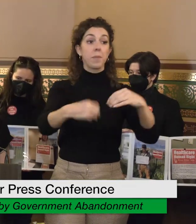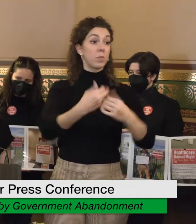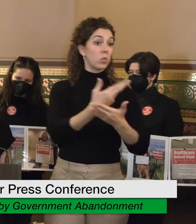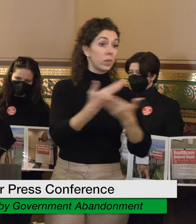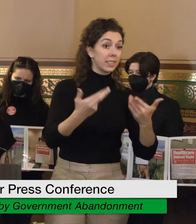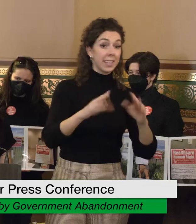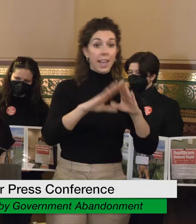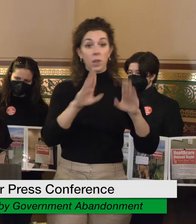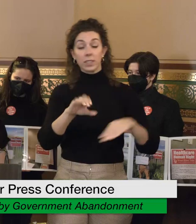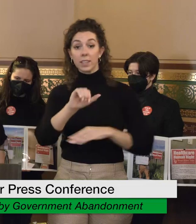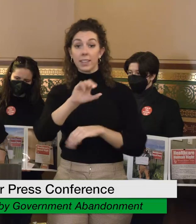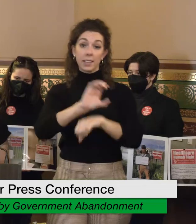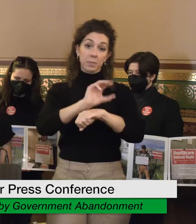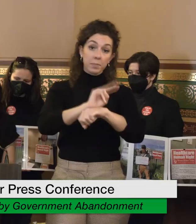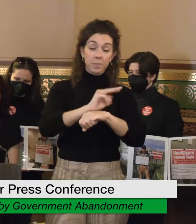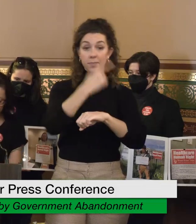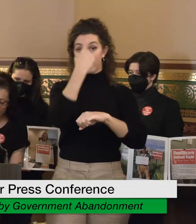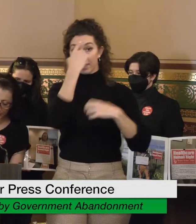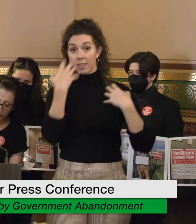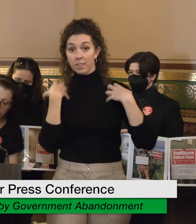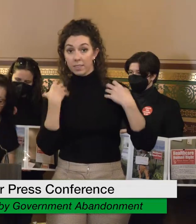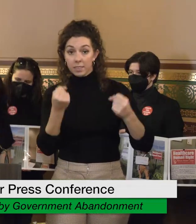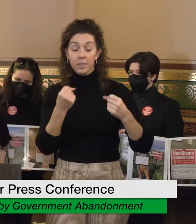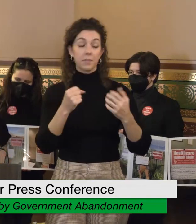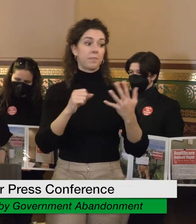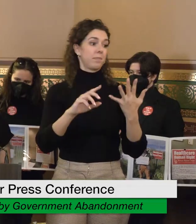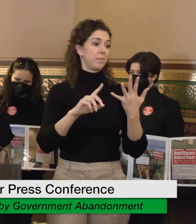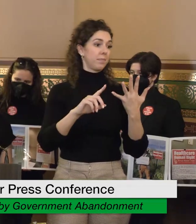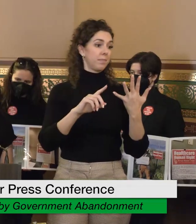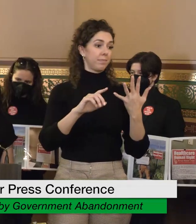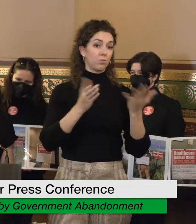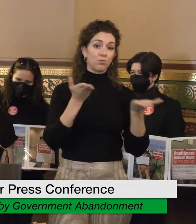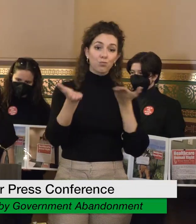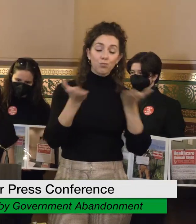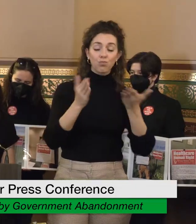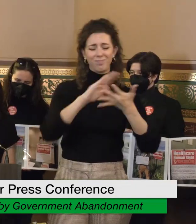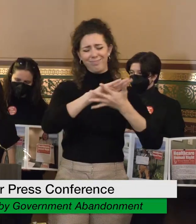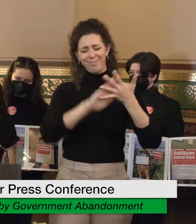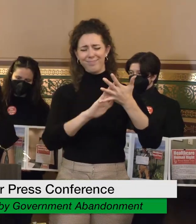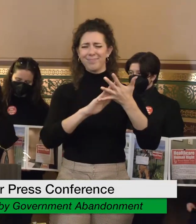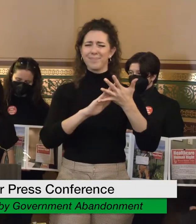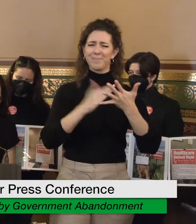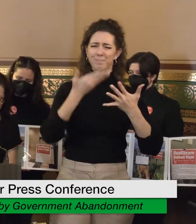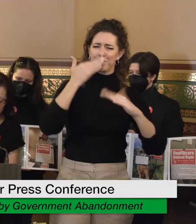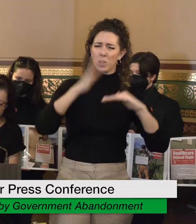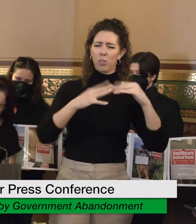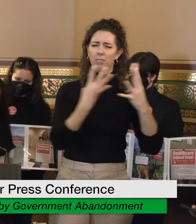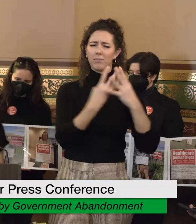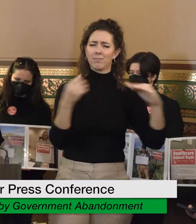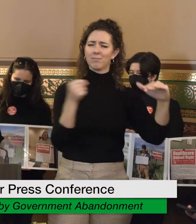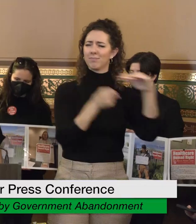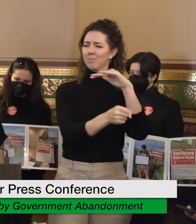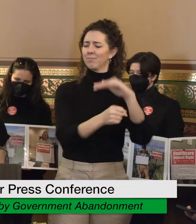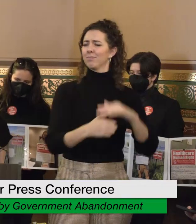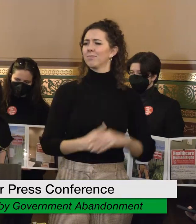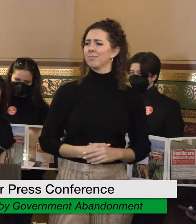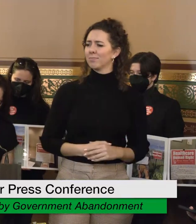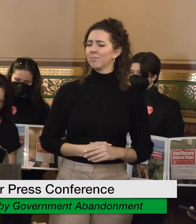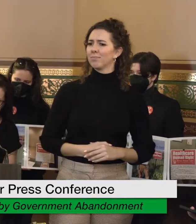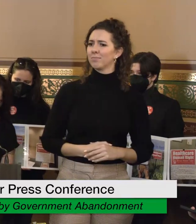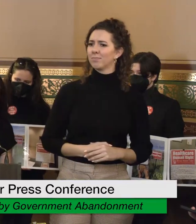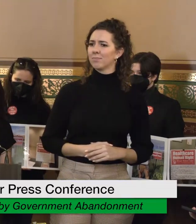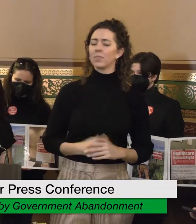housing, case management, healthcare, mental health services, would be more beneficial than putting people in jail. We're calling